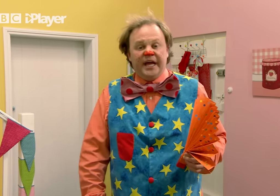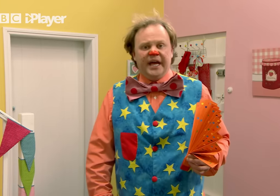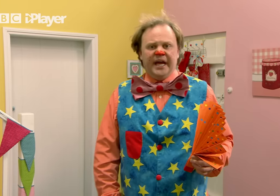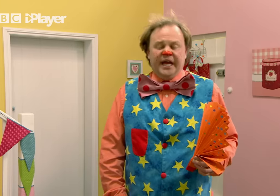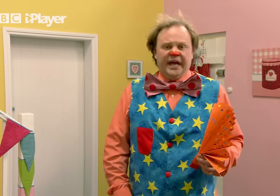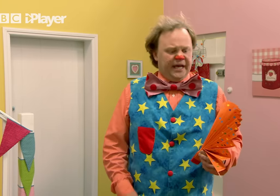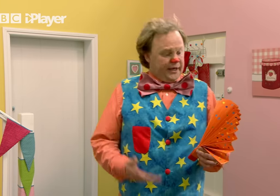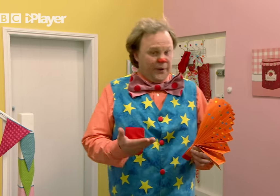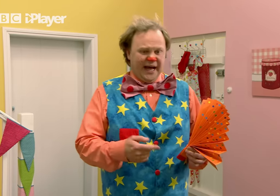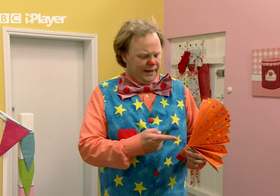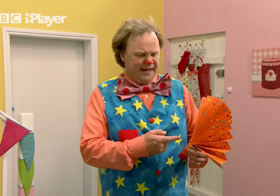Mr. Tumble? Well, I mean, I...